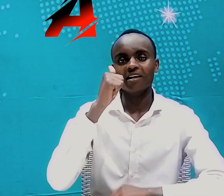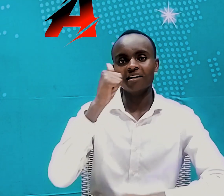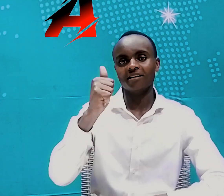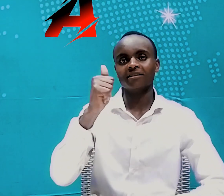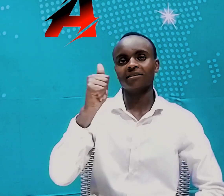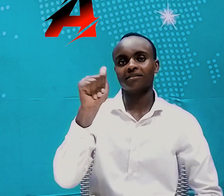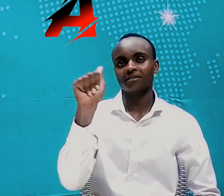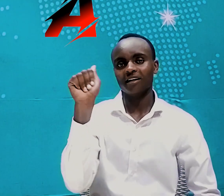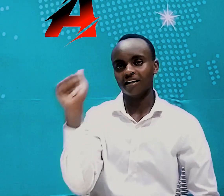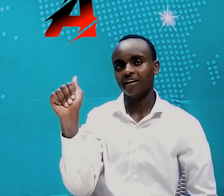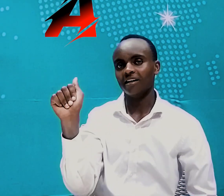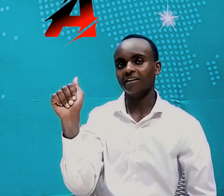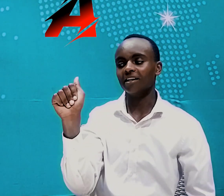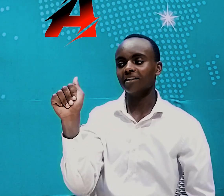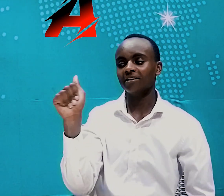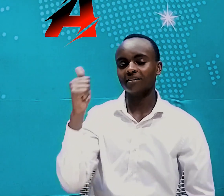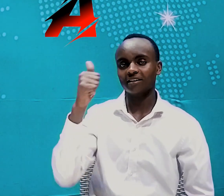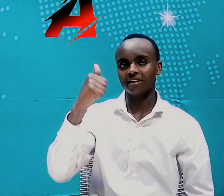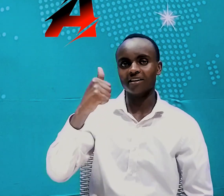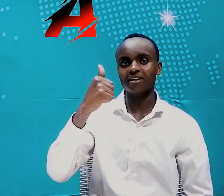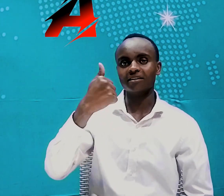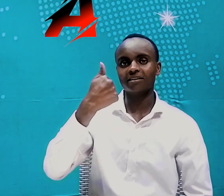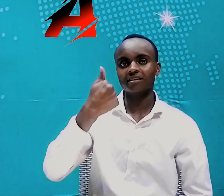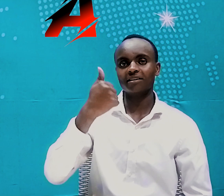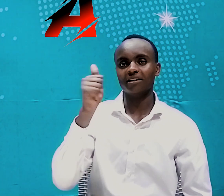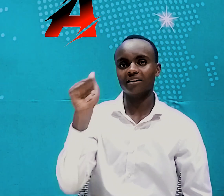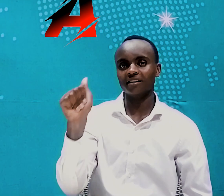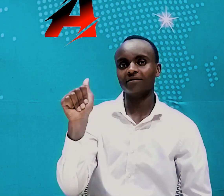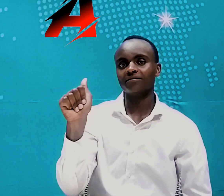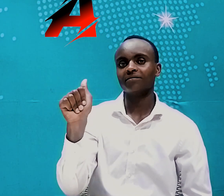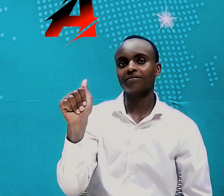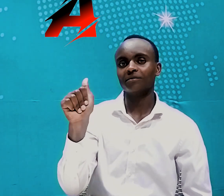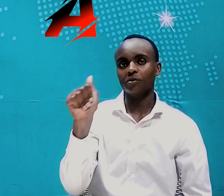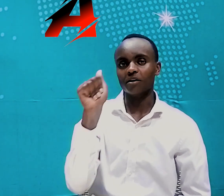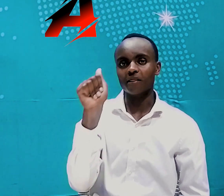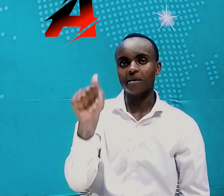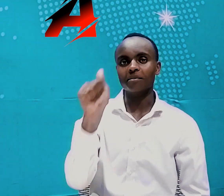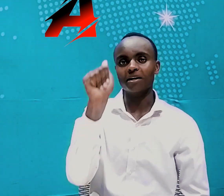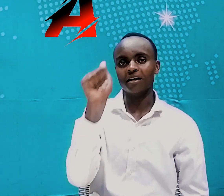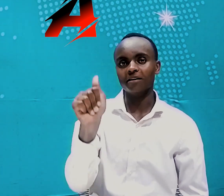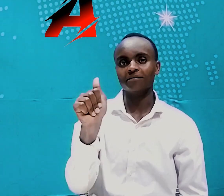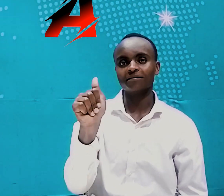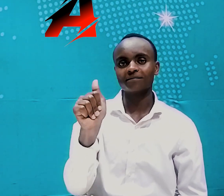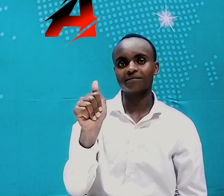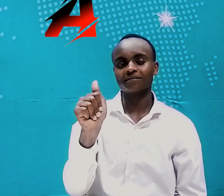A. Letter A, like that. A. With your thumb. A.